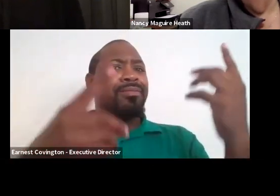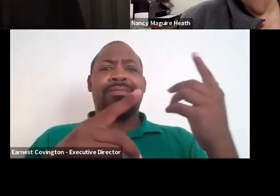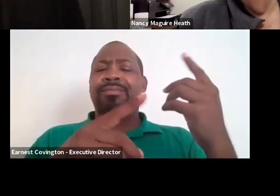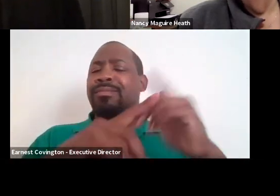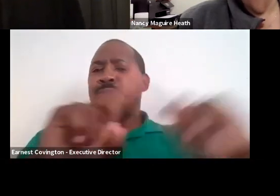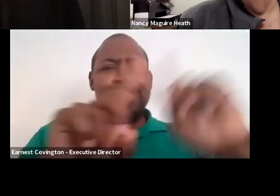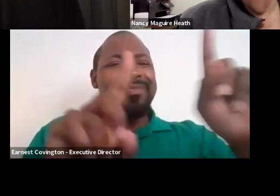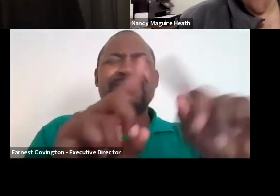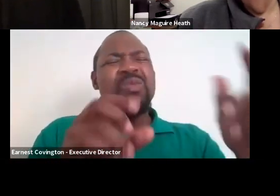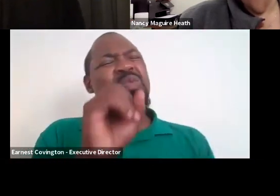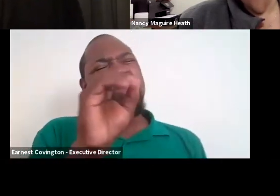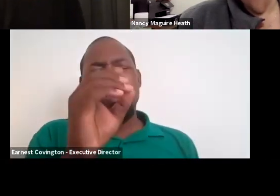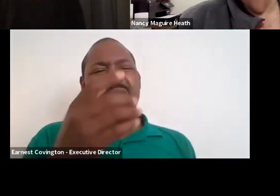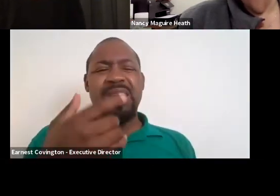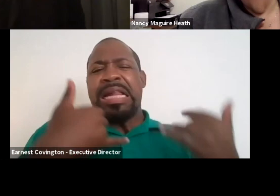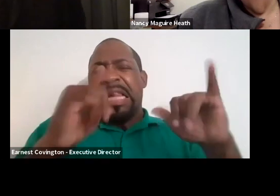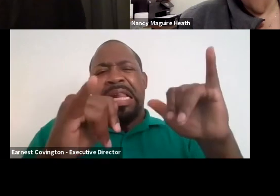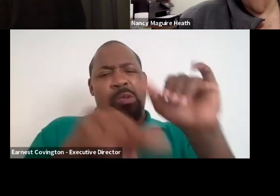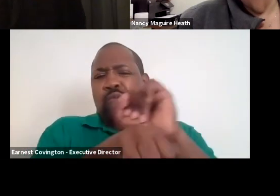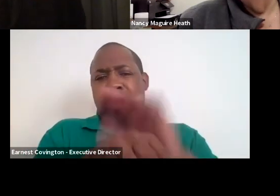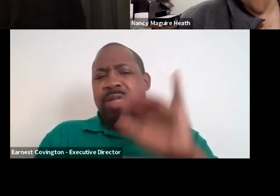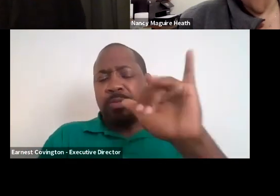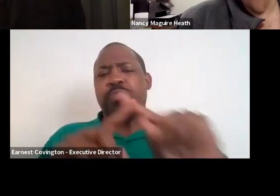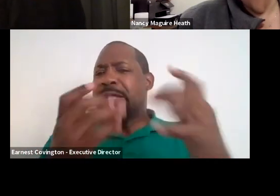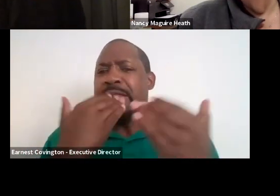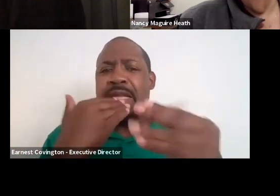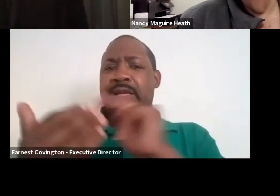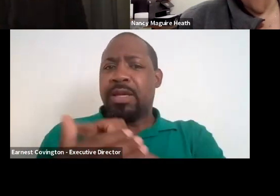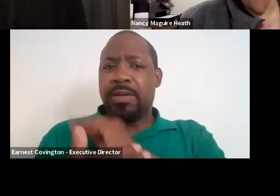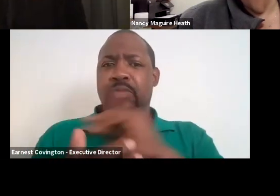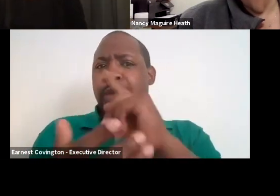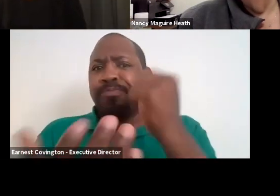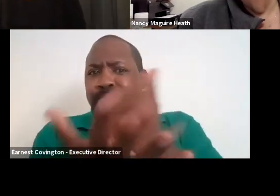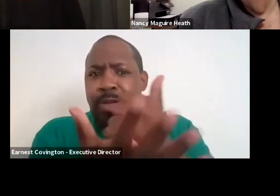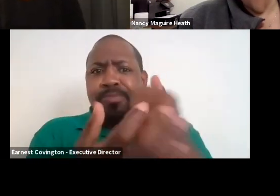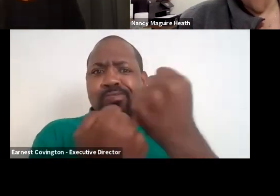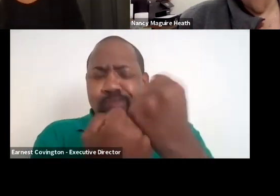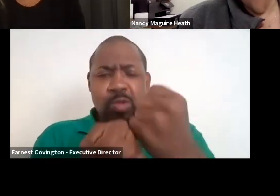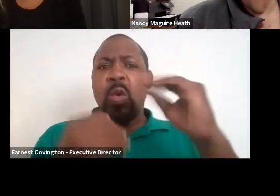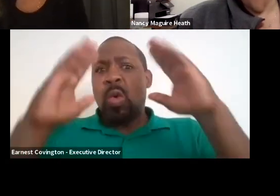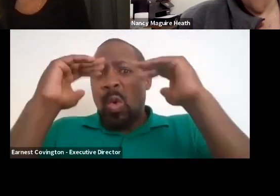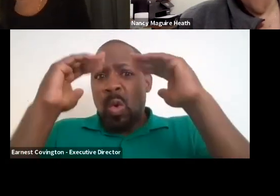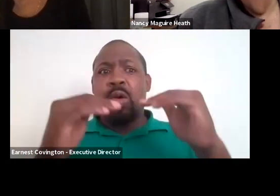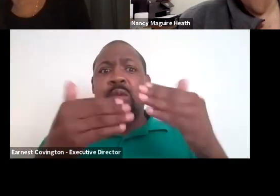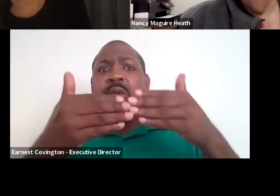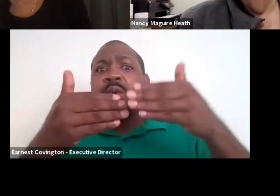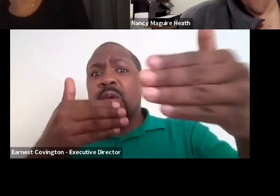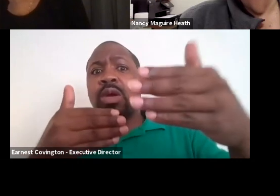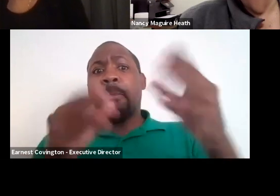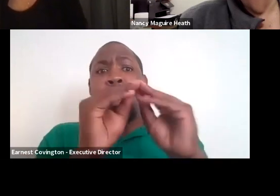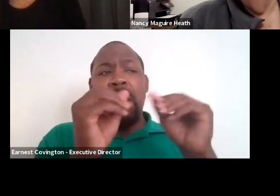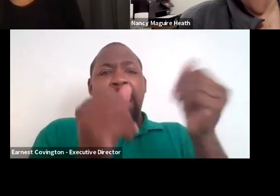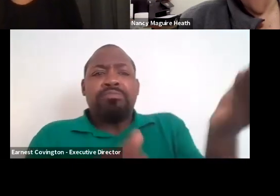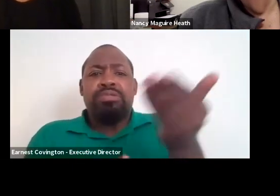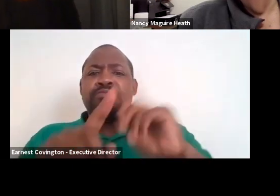need employment, they need so much. And we're still working on this, but I wanted to thank Nancy for the support.